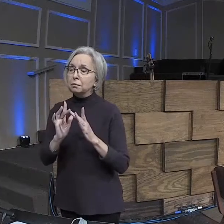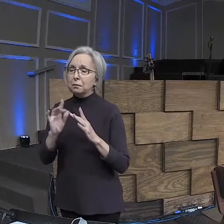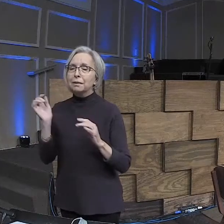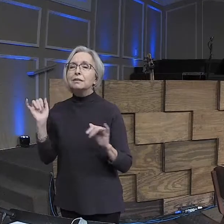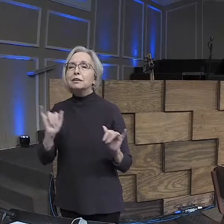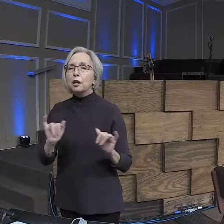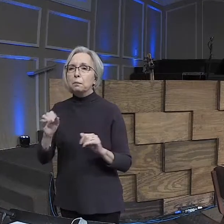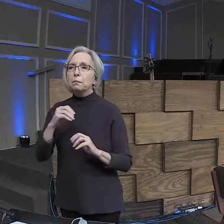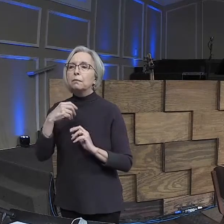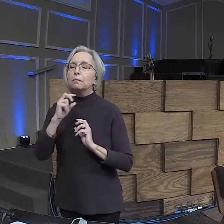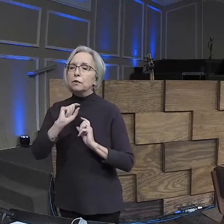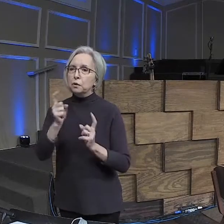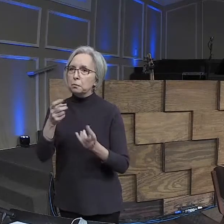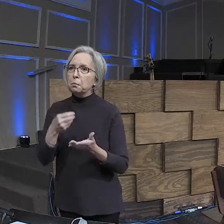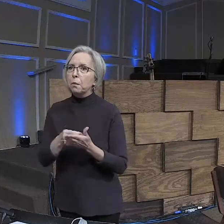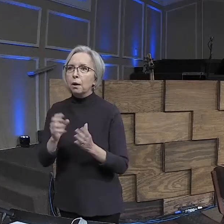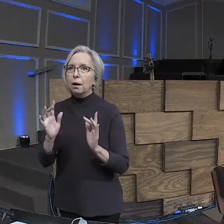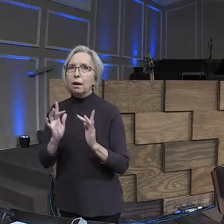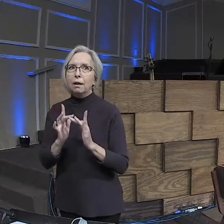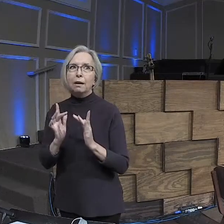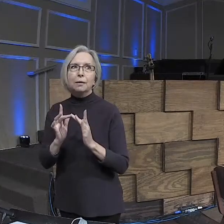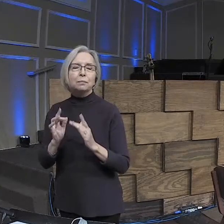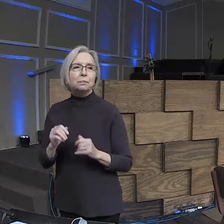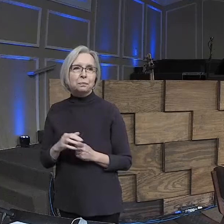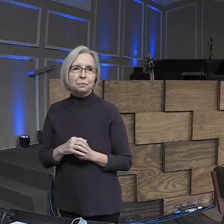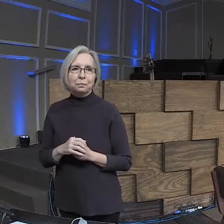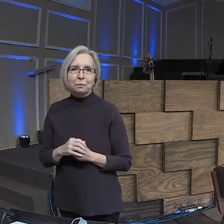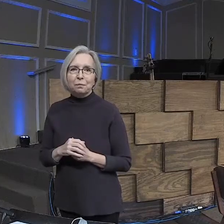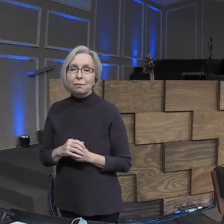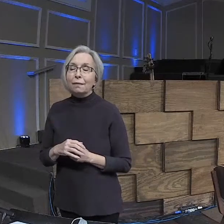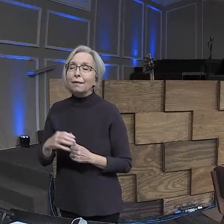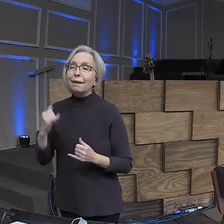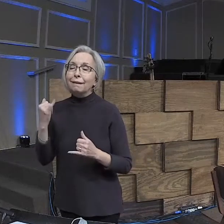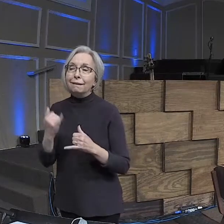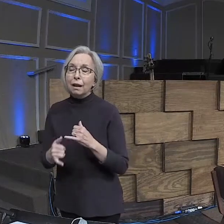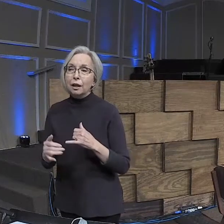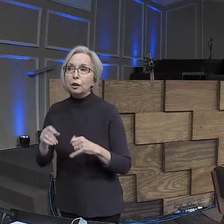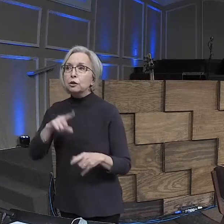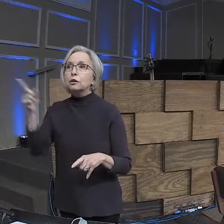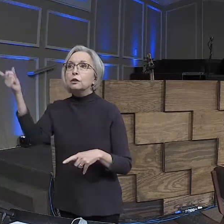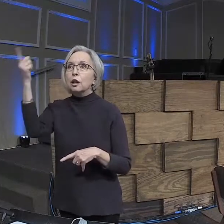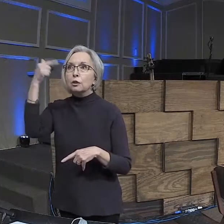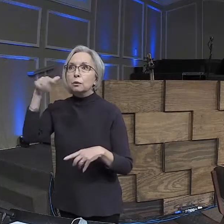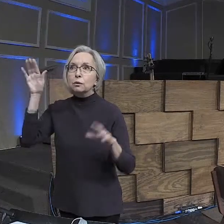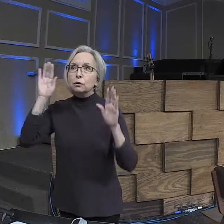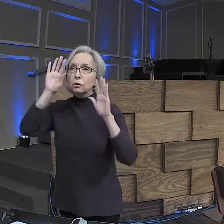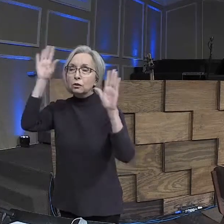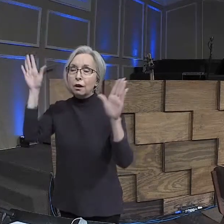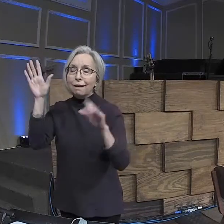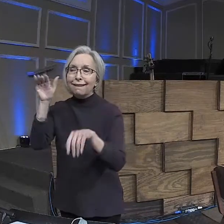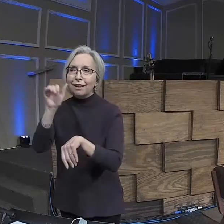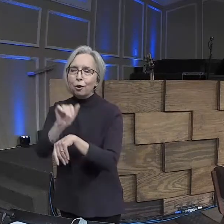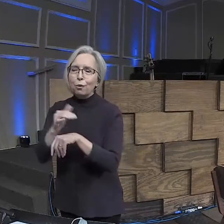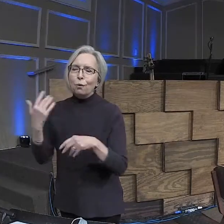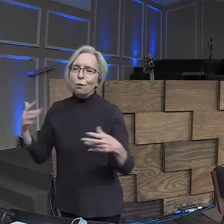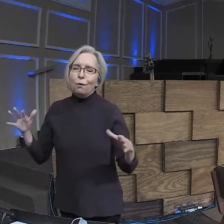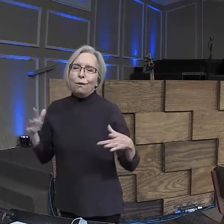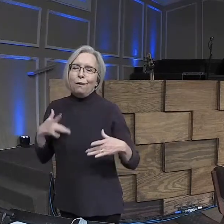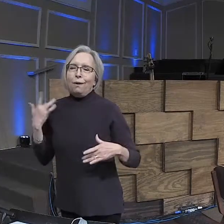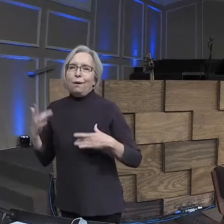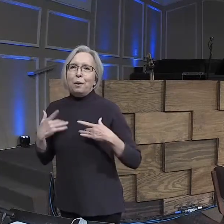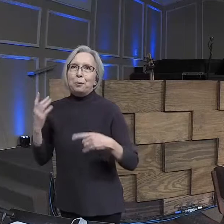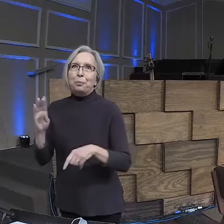online as well. Lastly, before you go, next Sunday night, the most exciting business meeting of